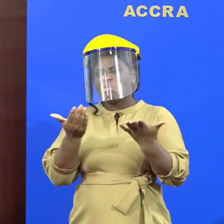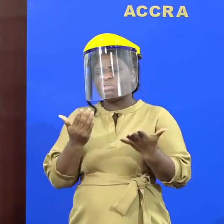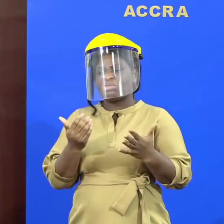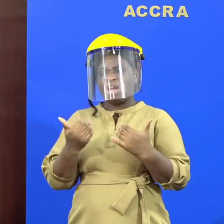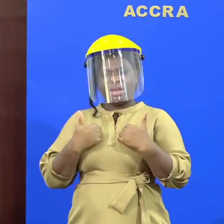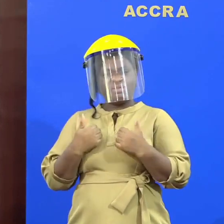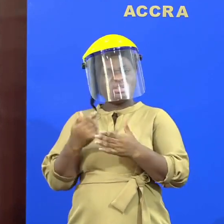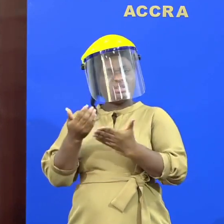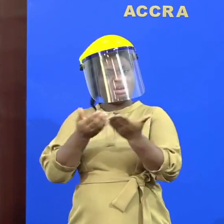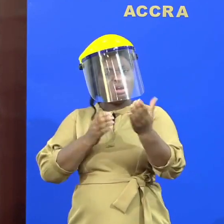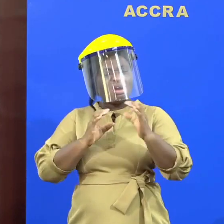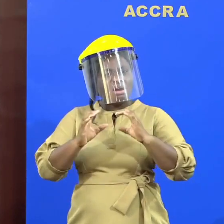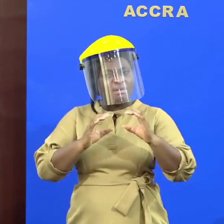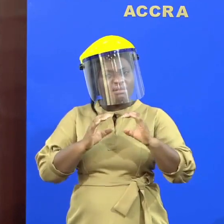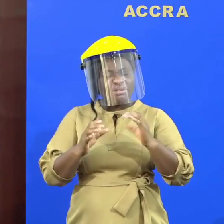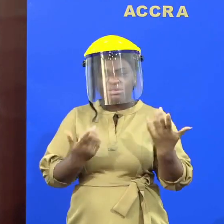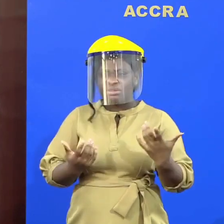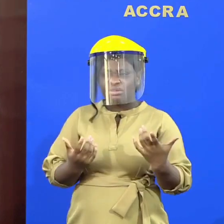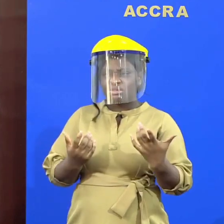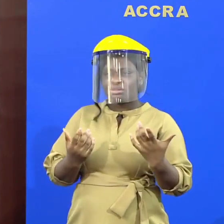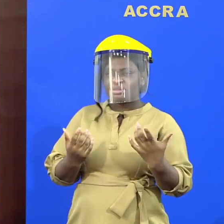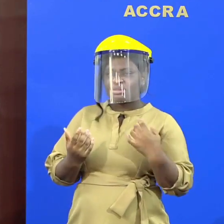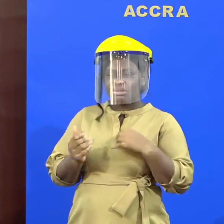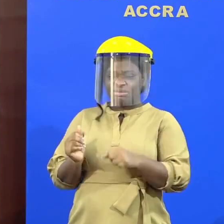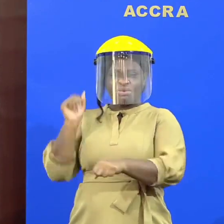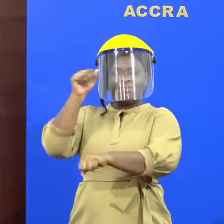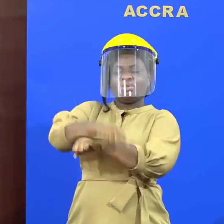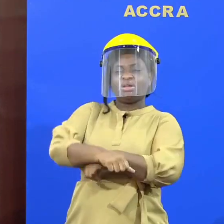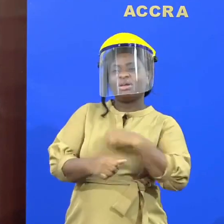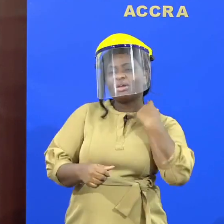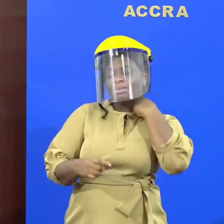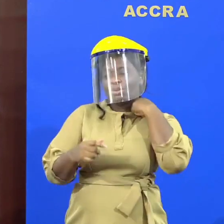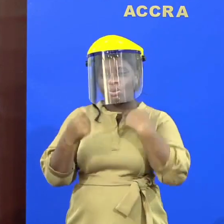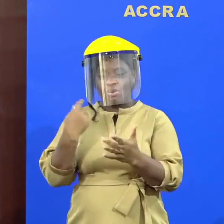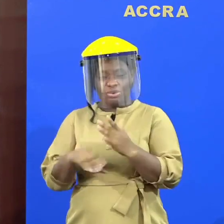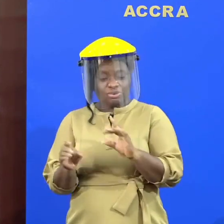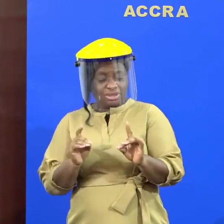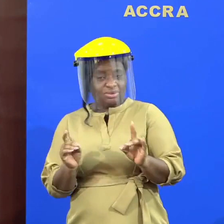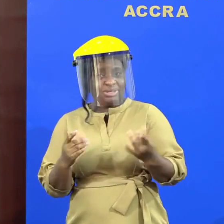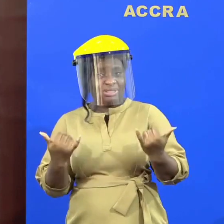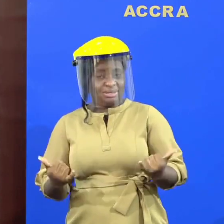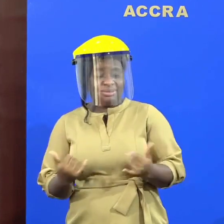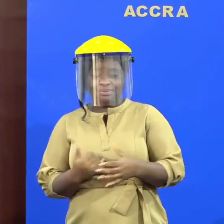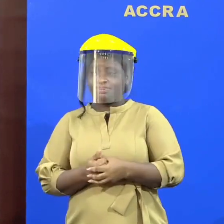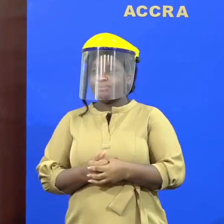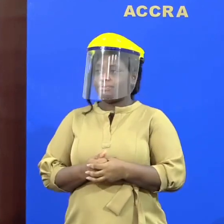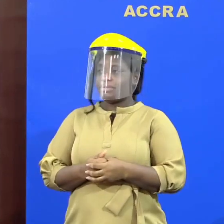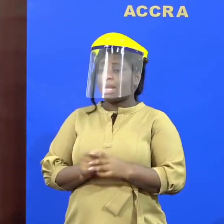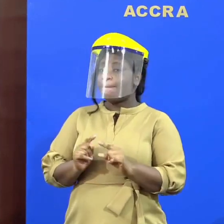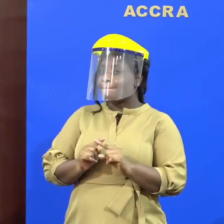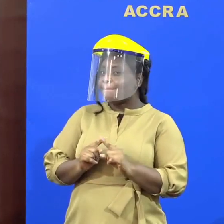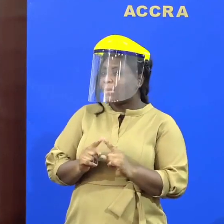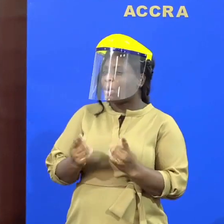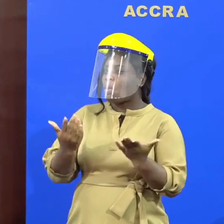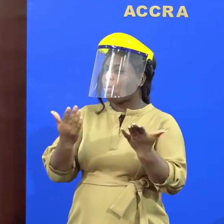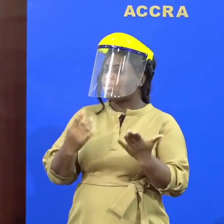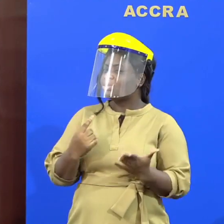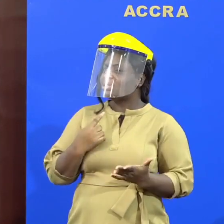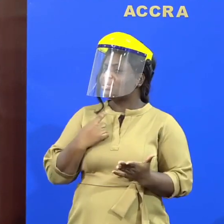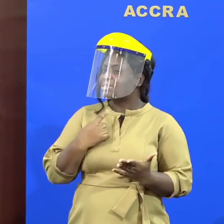conversation take precedence over the national activity, that's the National Chocolate Day. But I would like to state